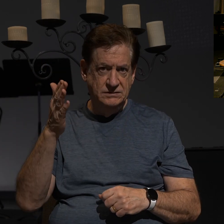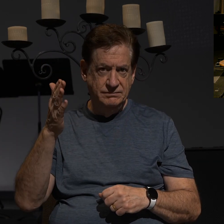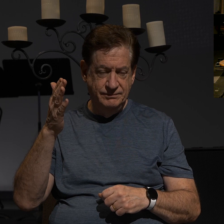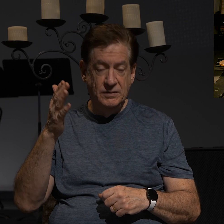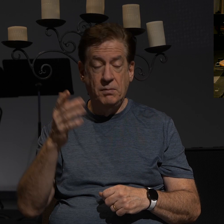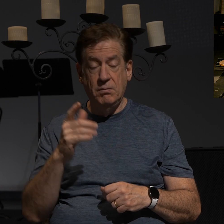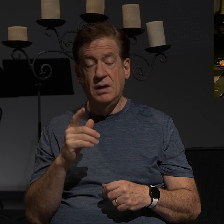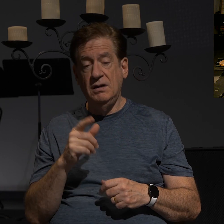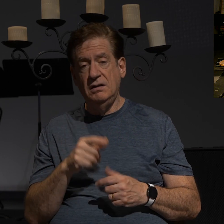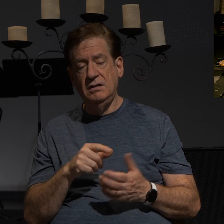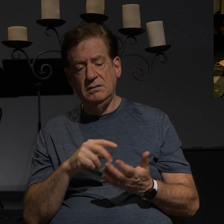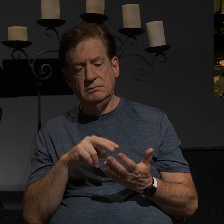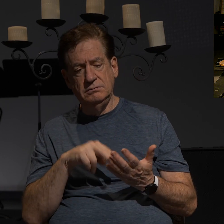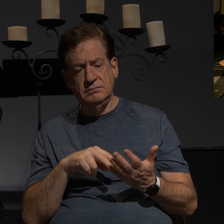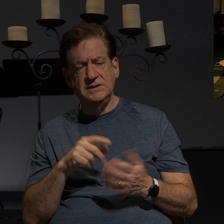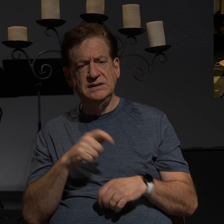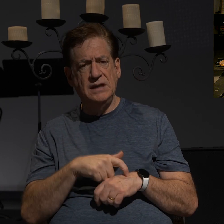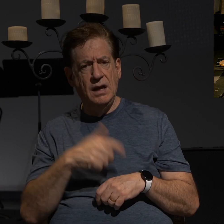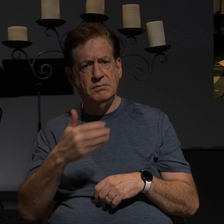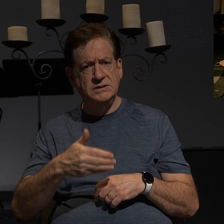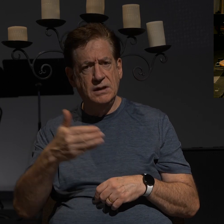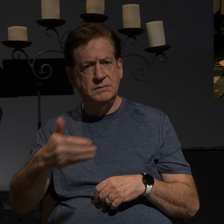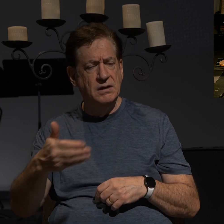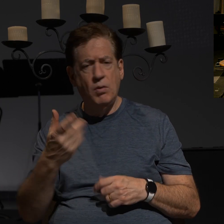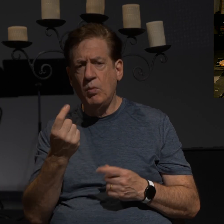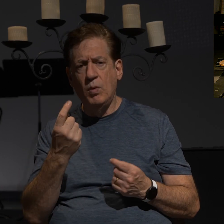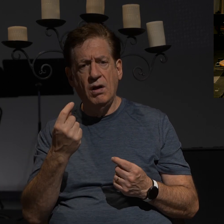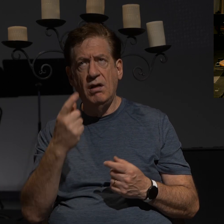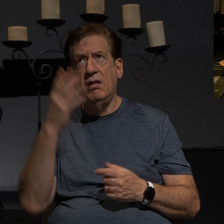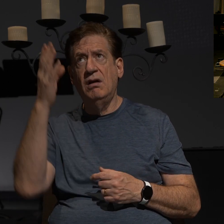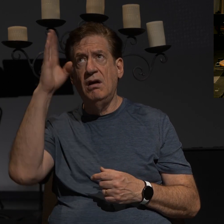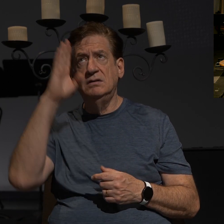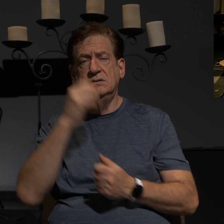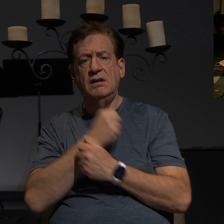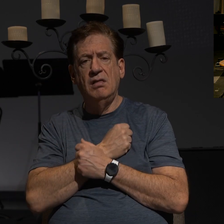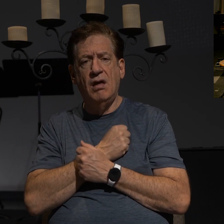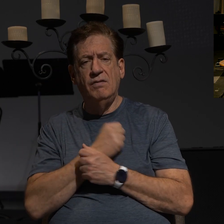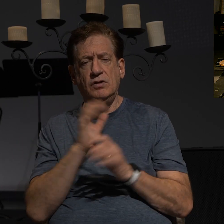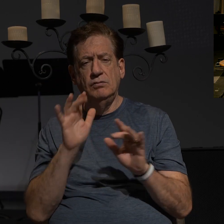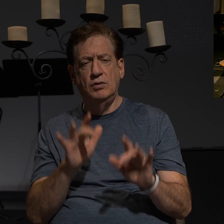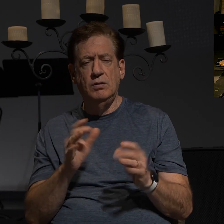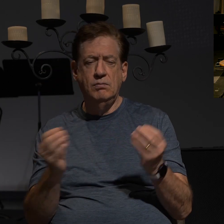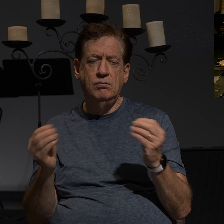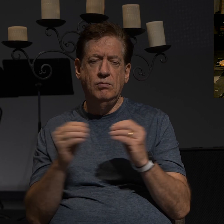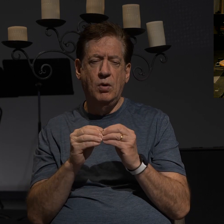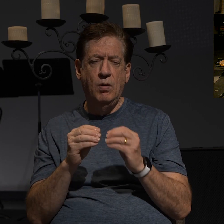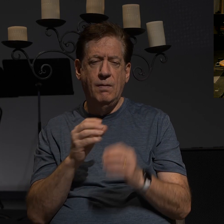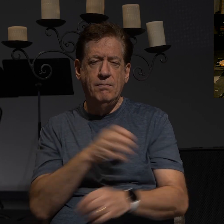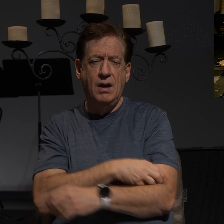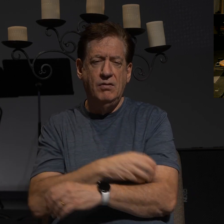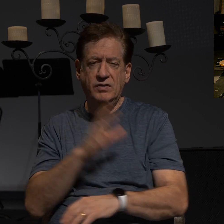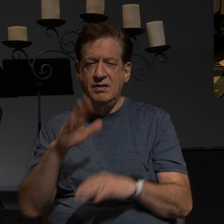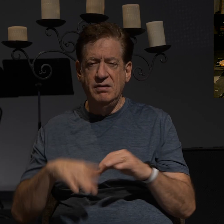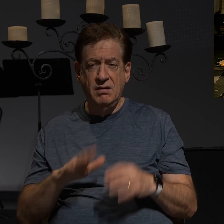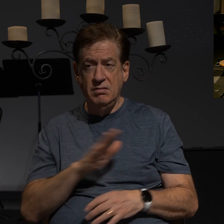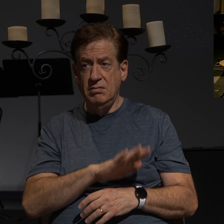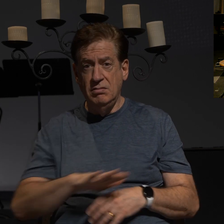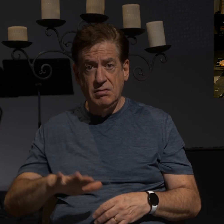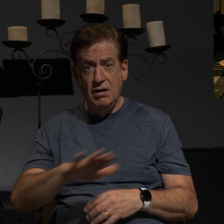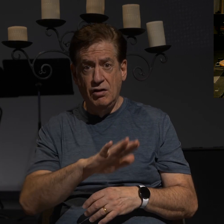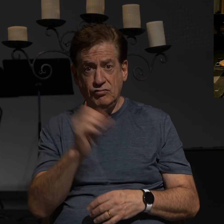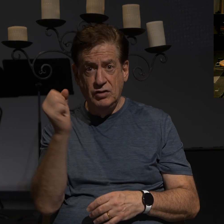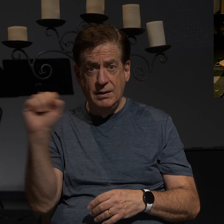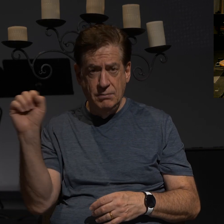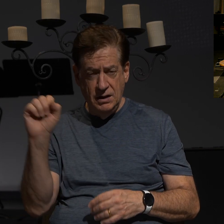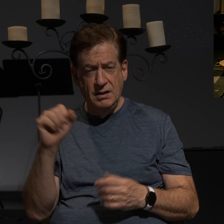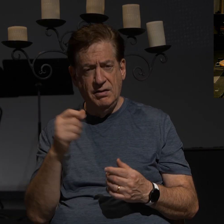and time again is God's love and mercy. That's more powerful than their rebellion. And there's always these hints